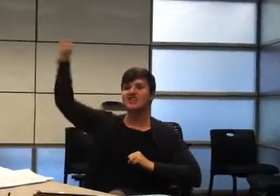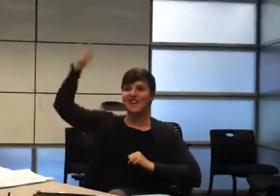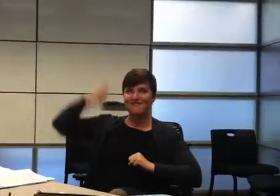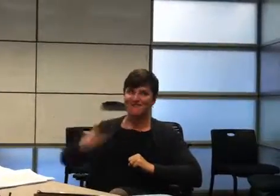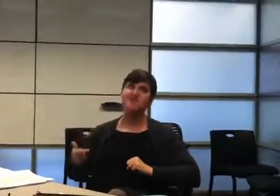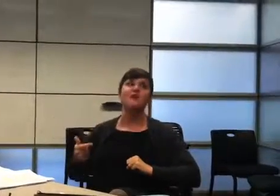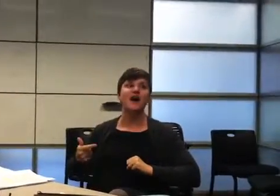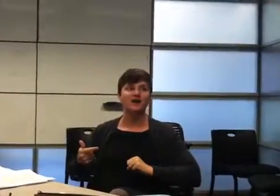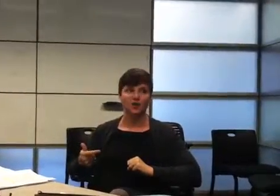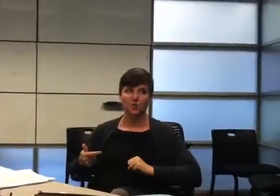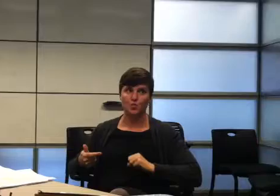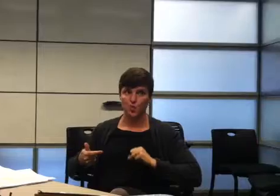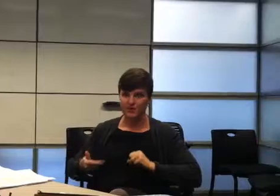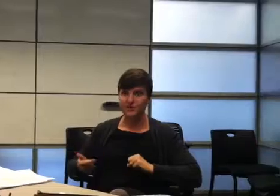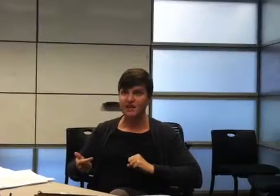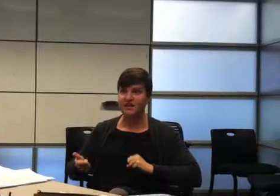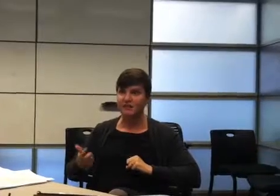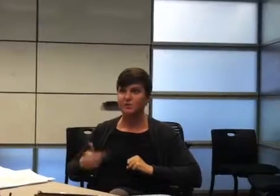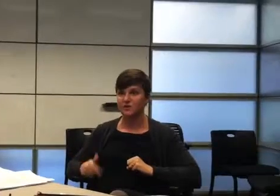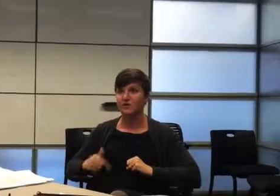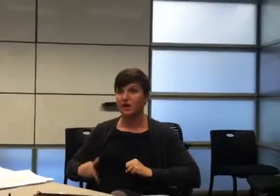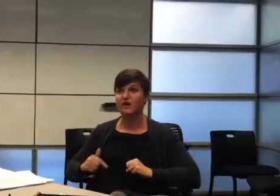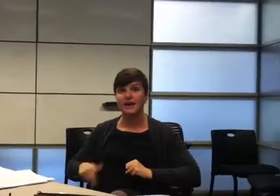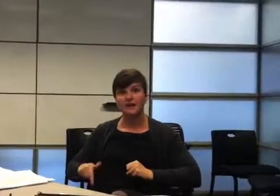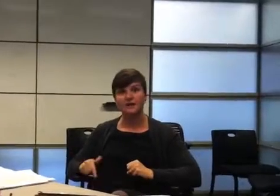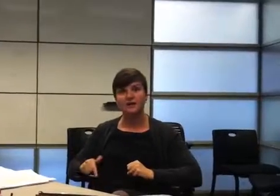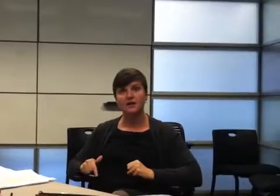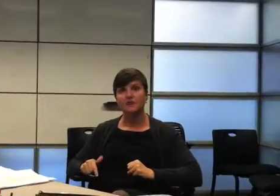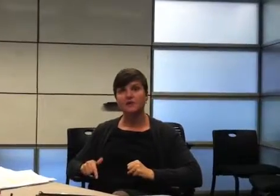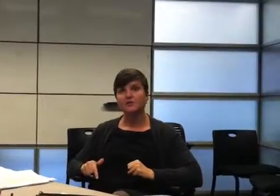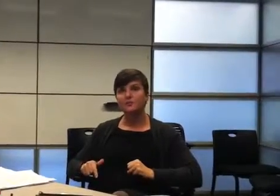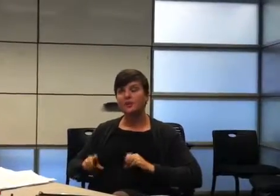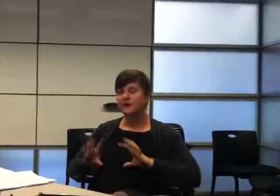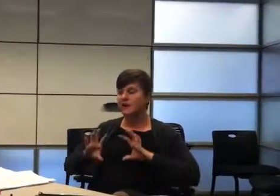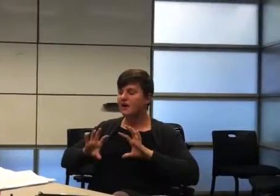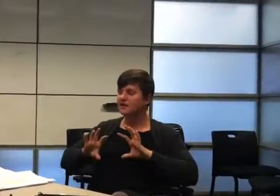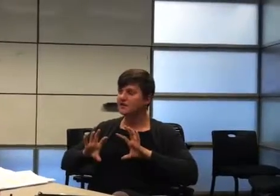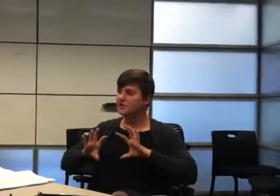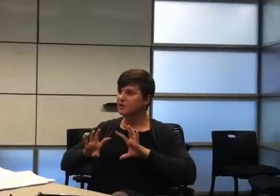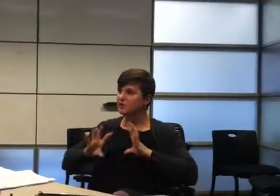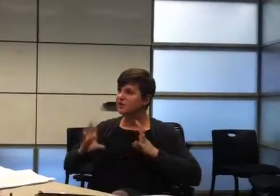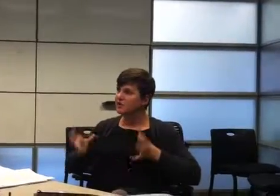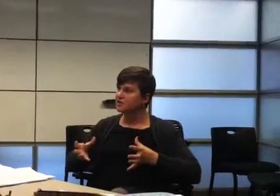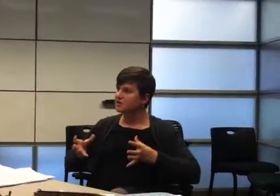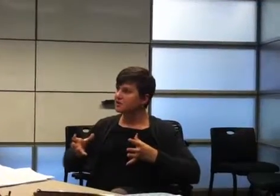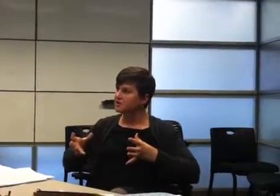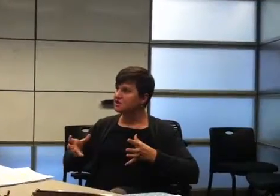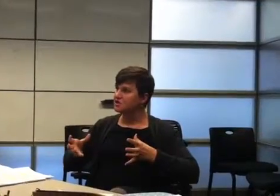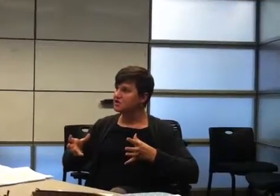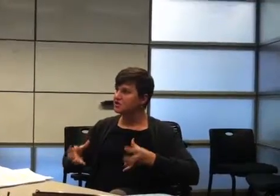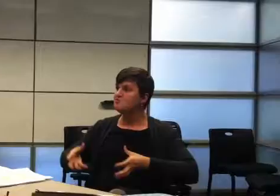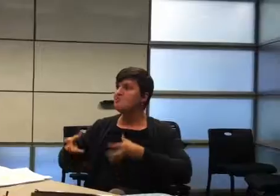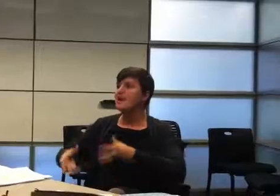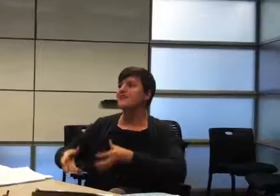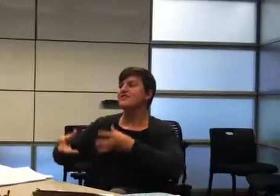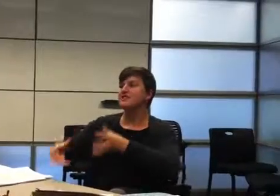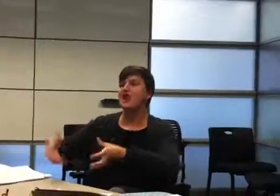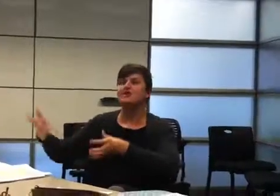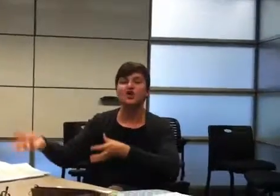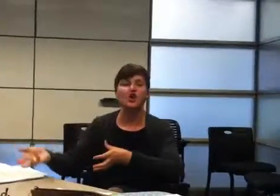get feedback on what they're taking in and what they're not getting. But I think that you have to create a culture in which you make the not